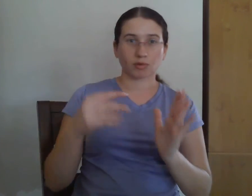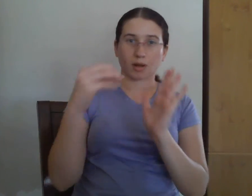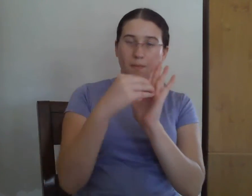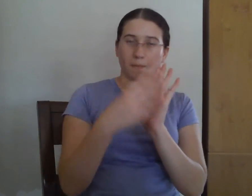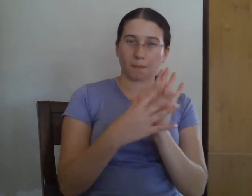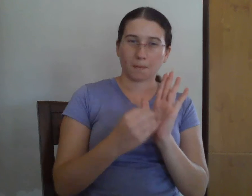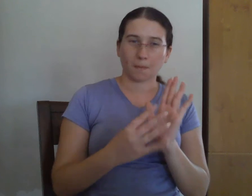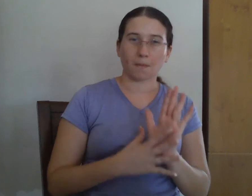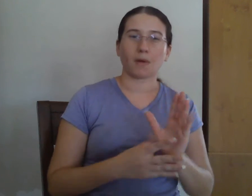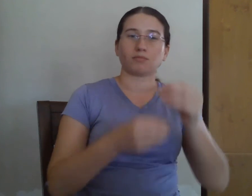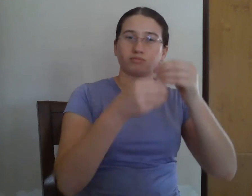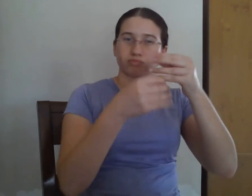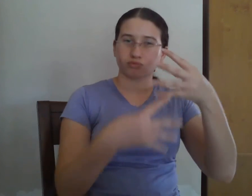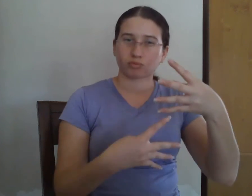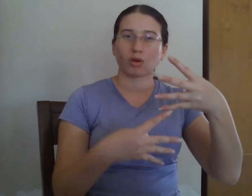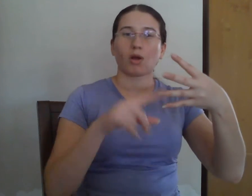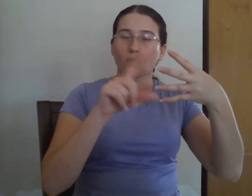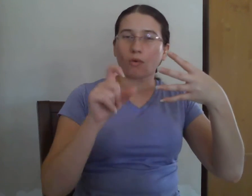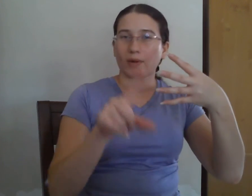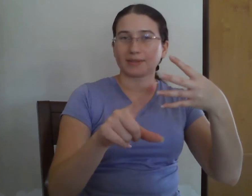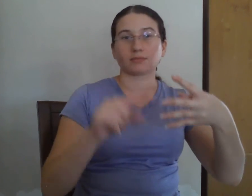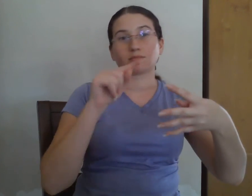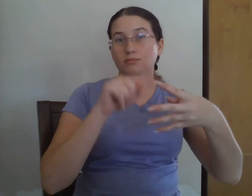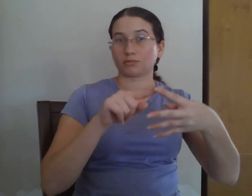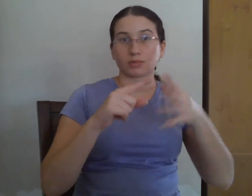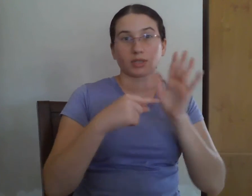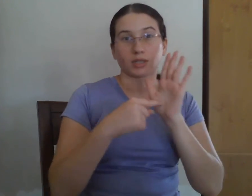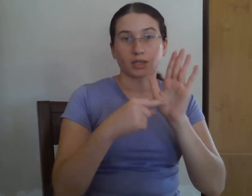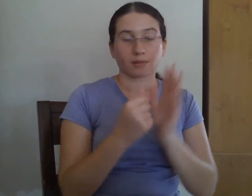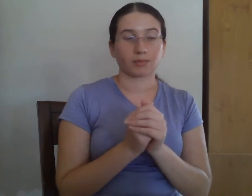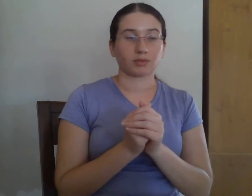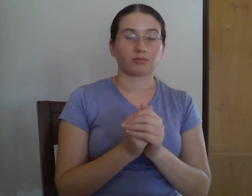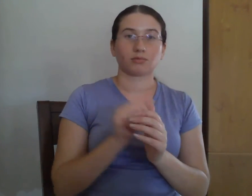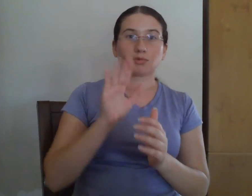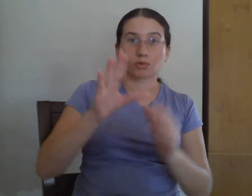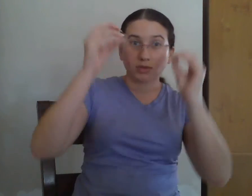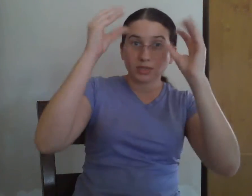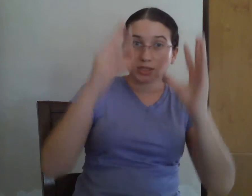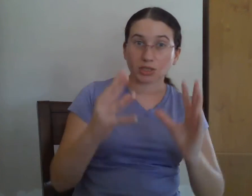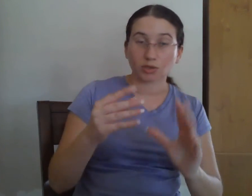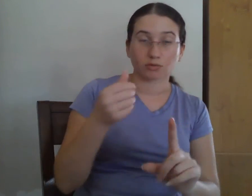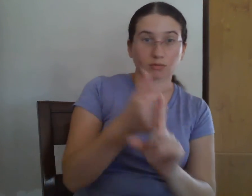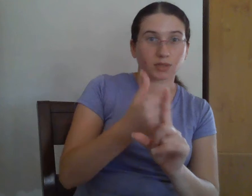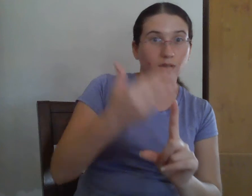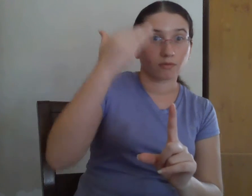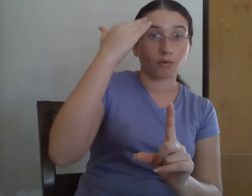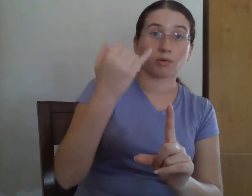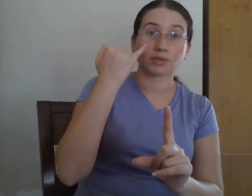class understands a lesson? Do you learn to correct your mistakes? And what we found is very